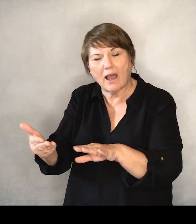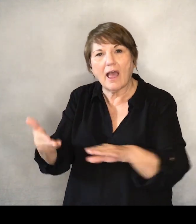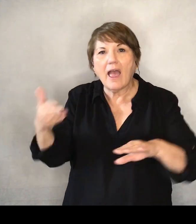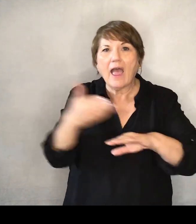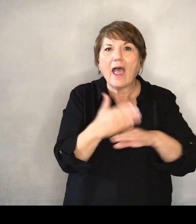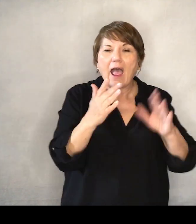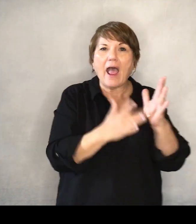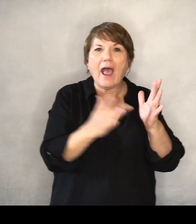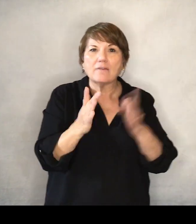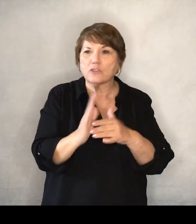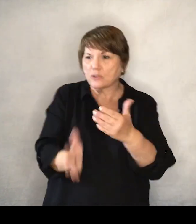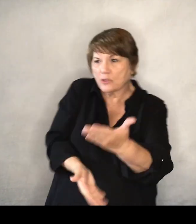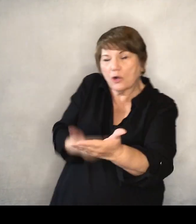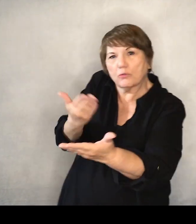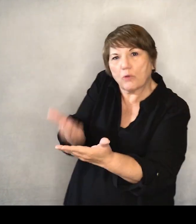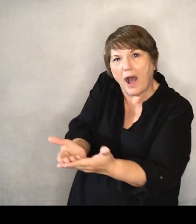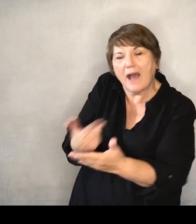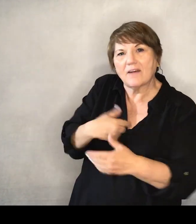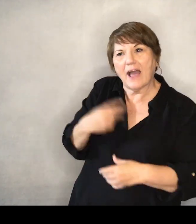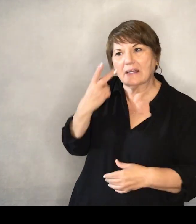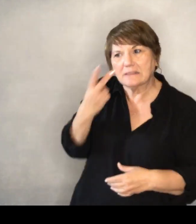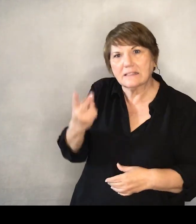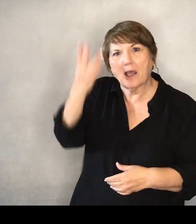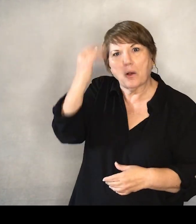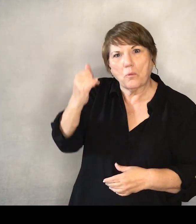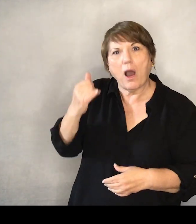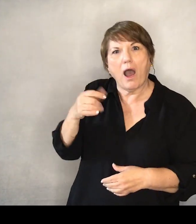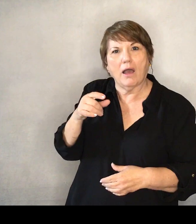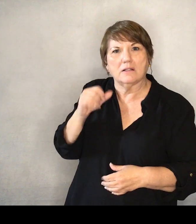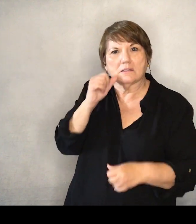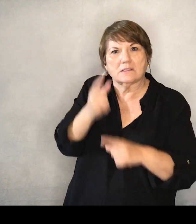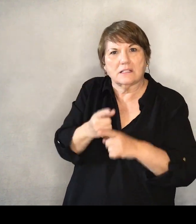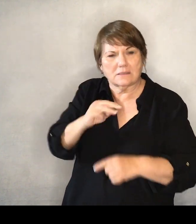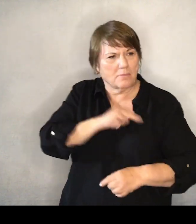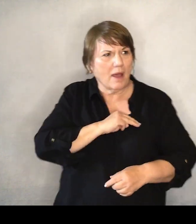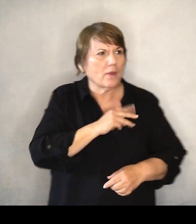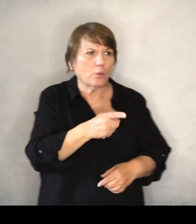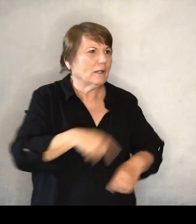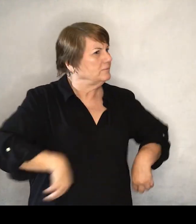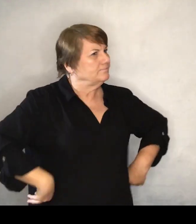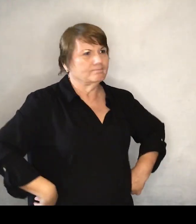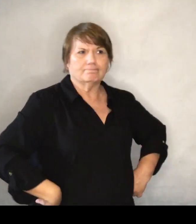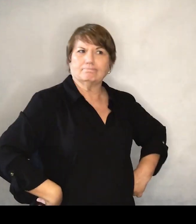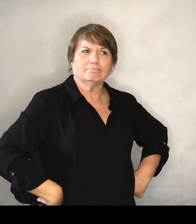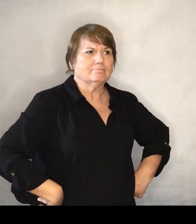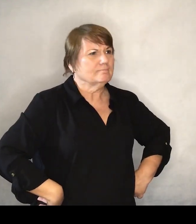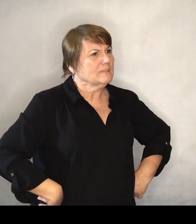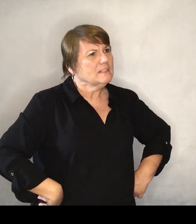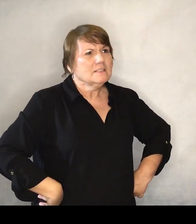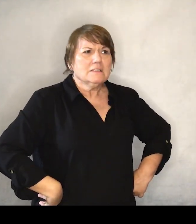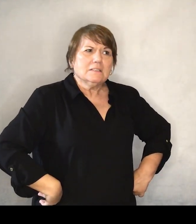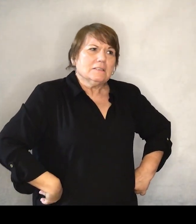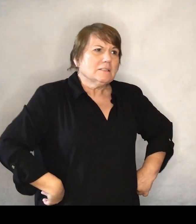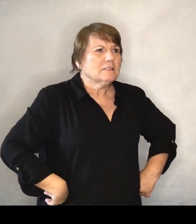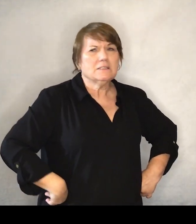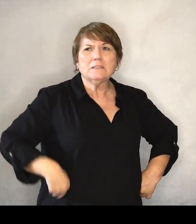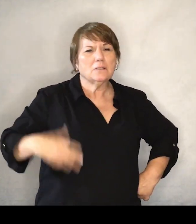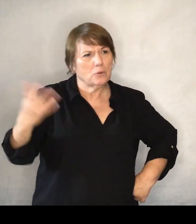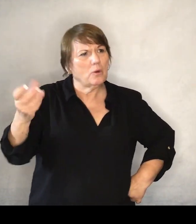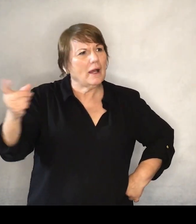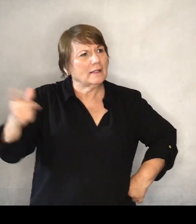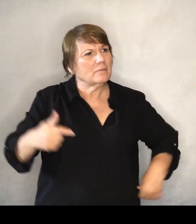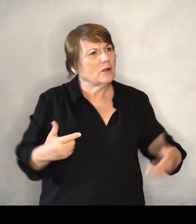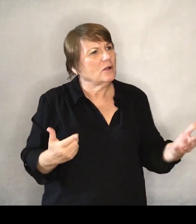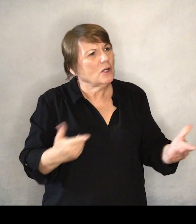after Jesus finally arrived, I can see where she would have shaken her head at him, wanting the stone rolled away, and said to